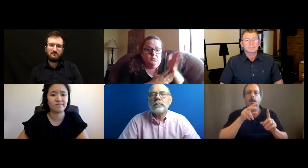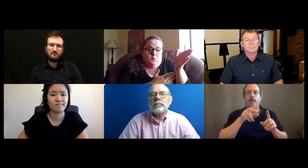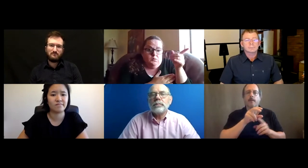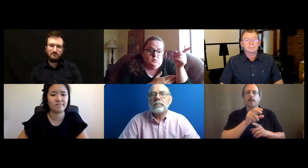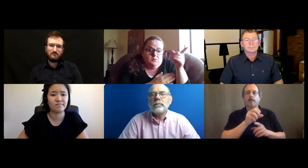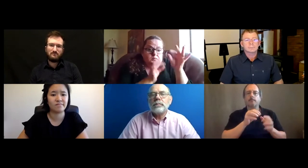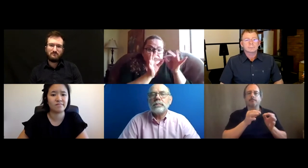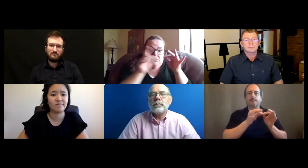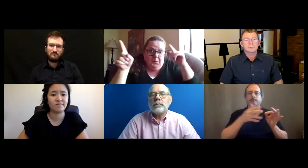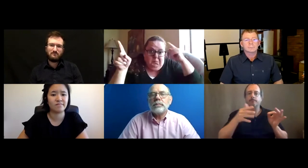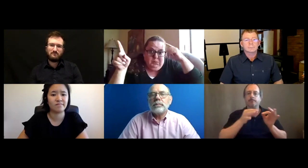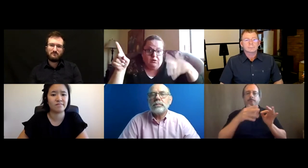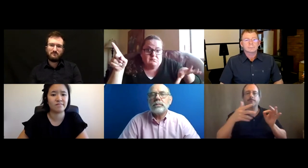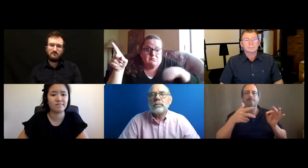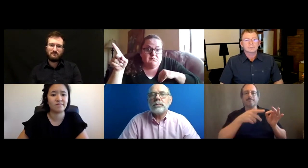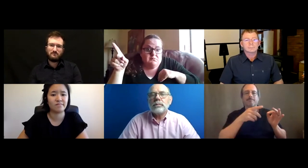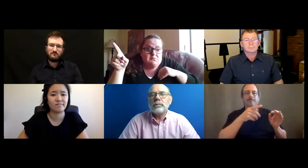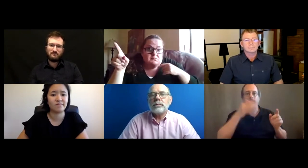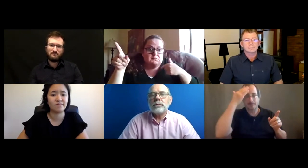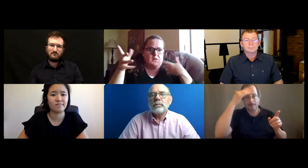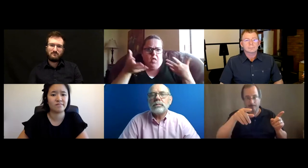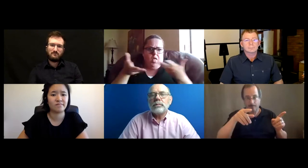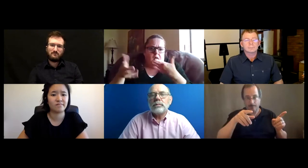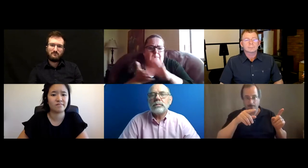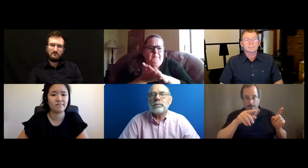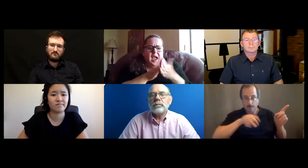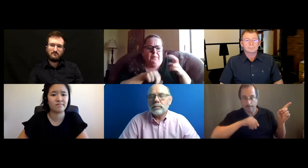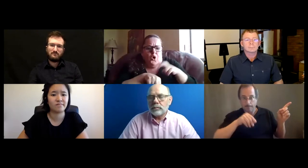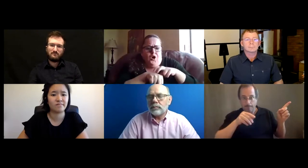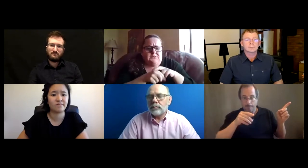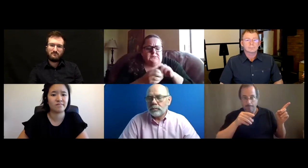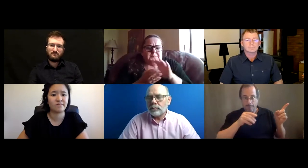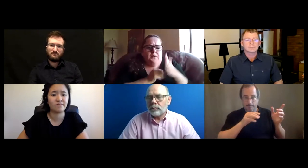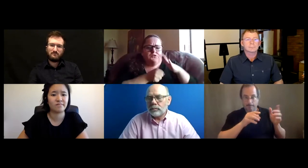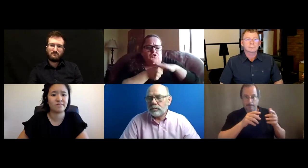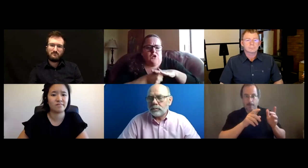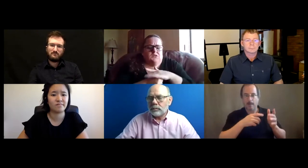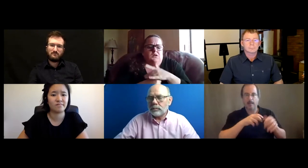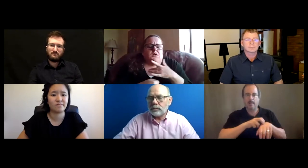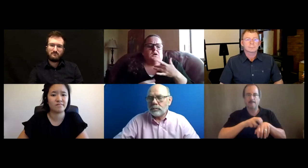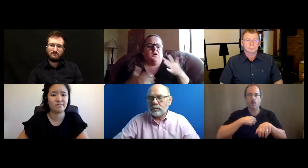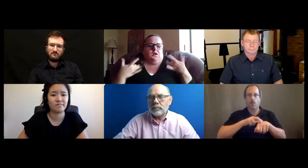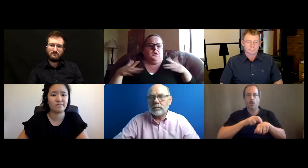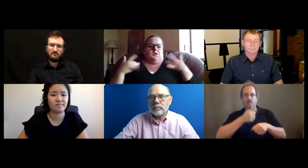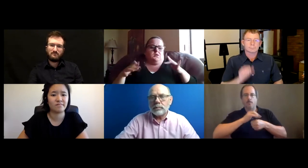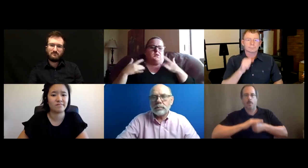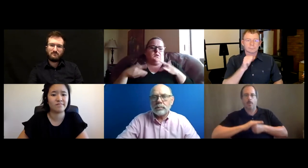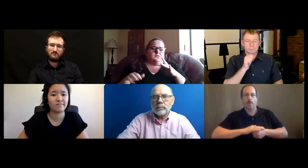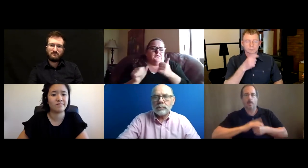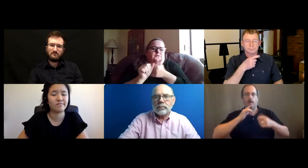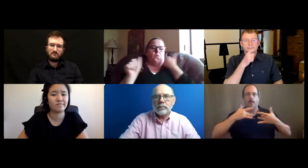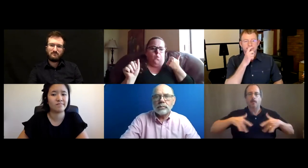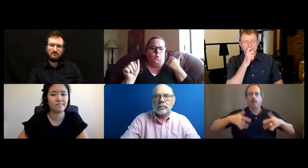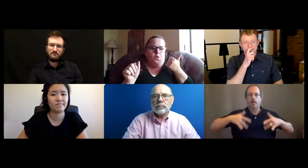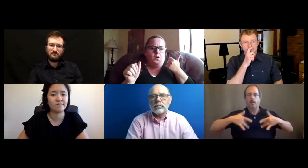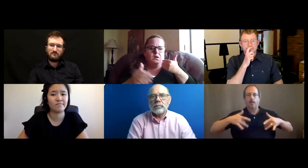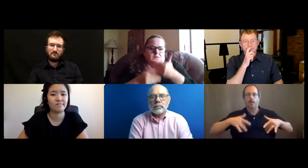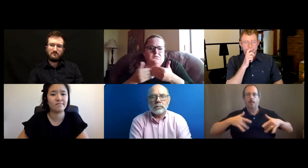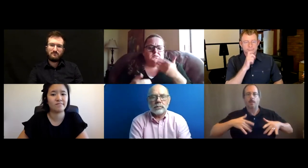And a lot of people are unsure if they want to book an interpreter through VRI, if their employer will accept